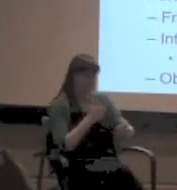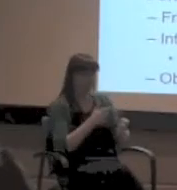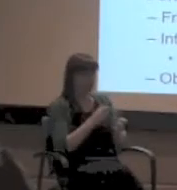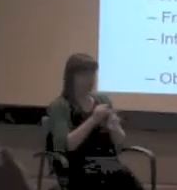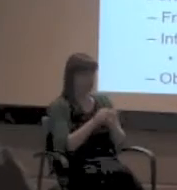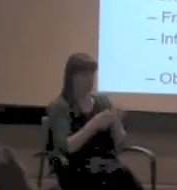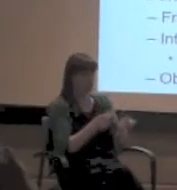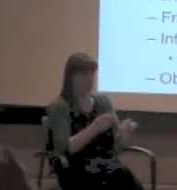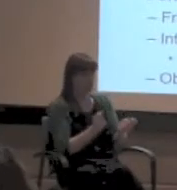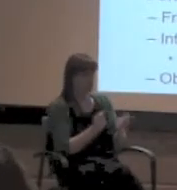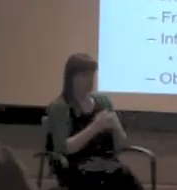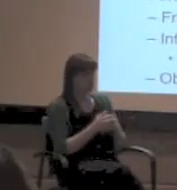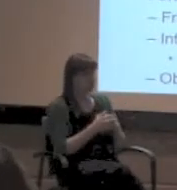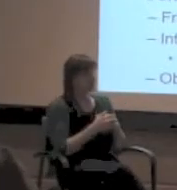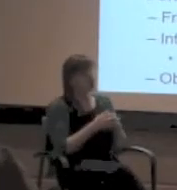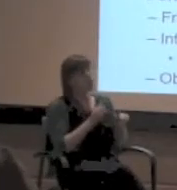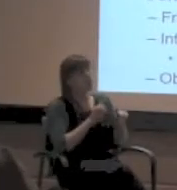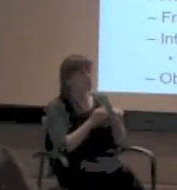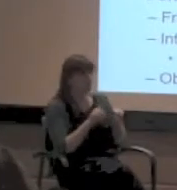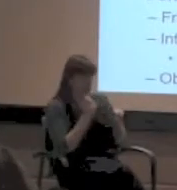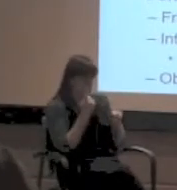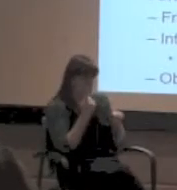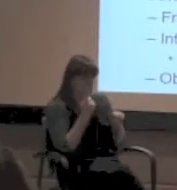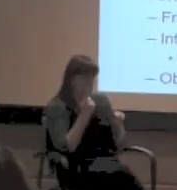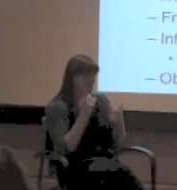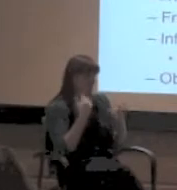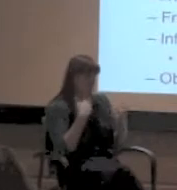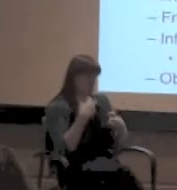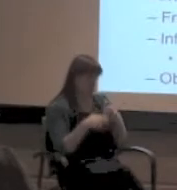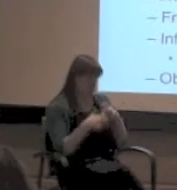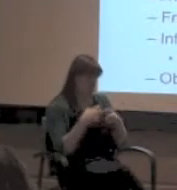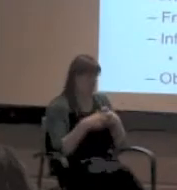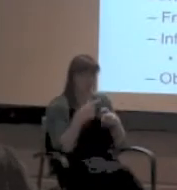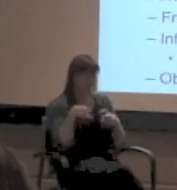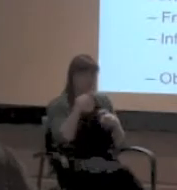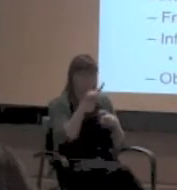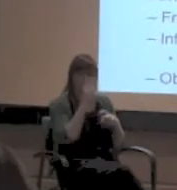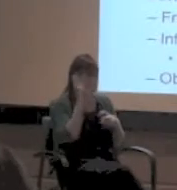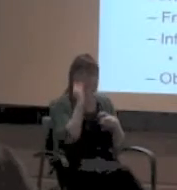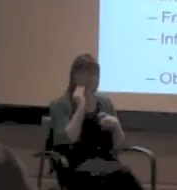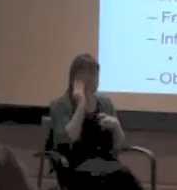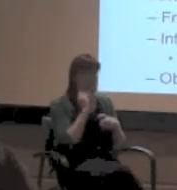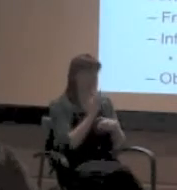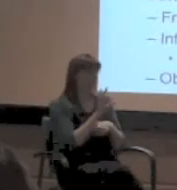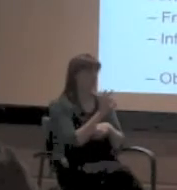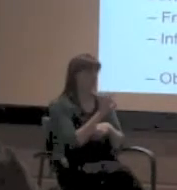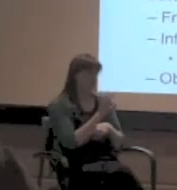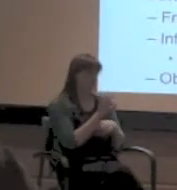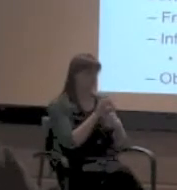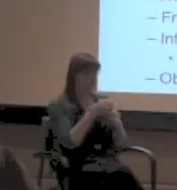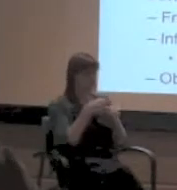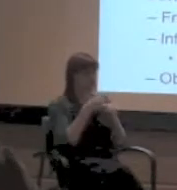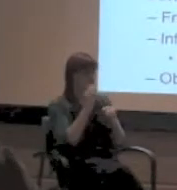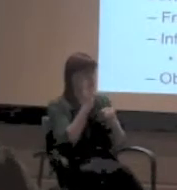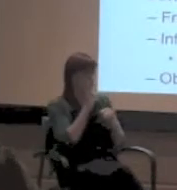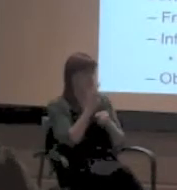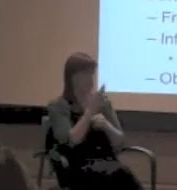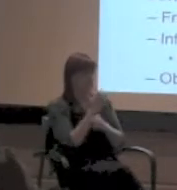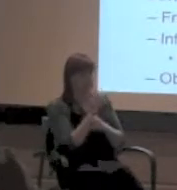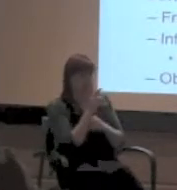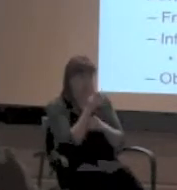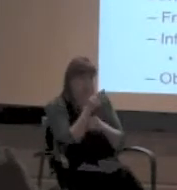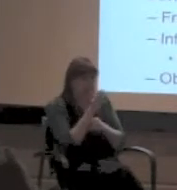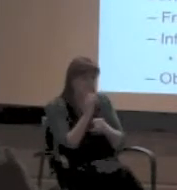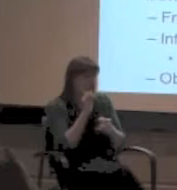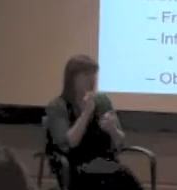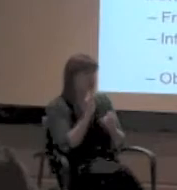fast. But there's complications, as this crowd I'm sure knows. They fracture, they infect, about 4 to